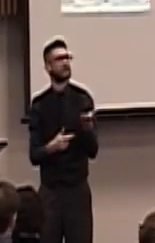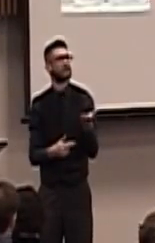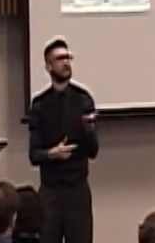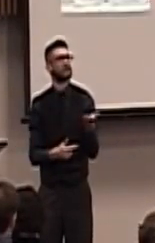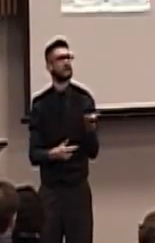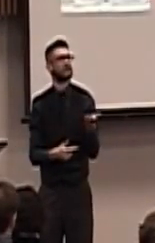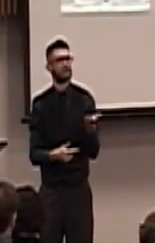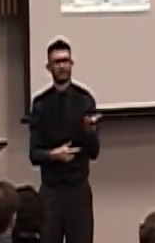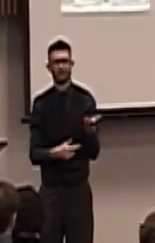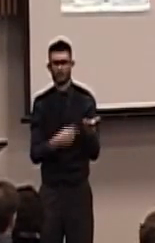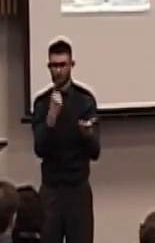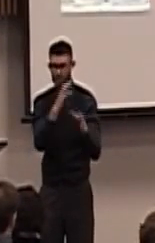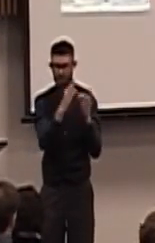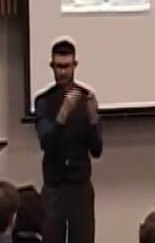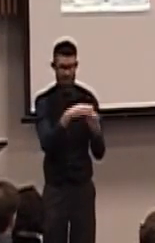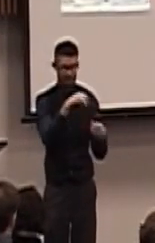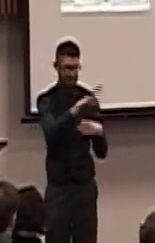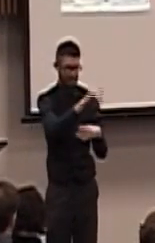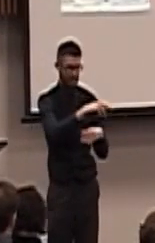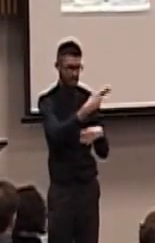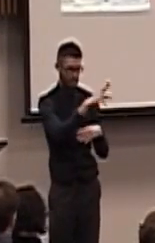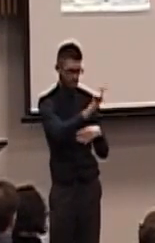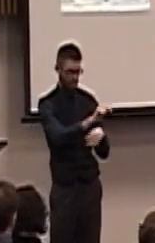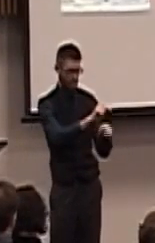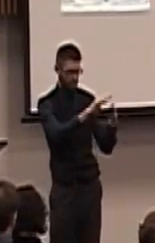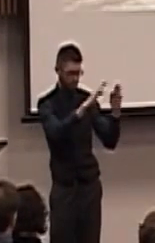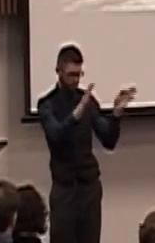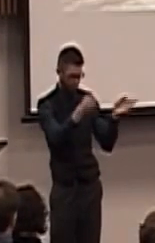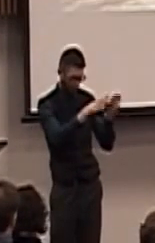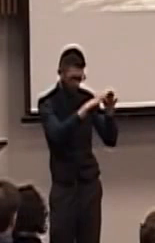in that hut, one family lived in this hut.